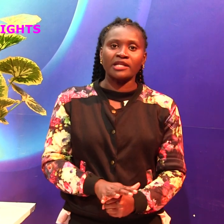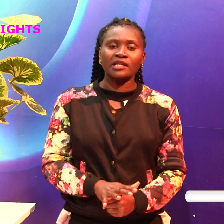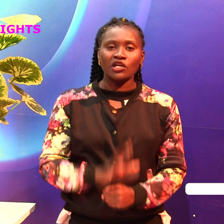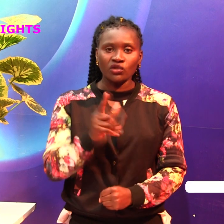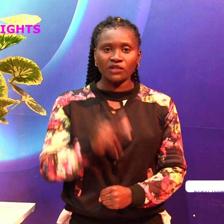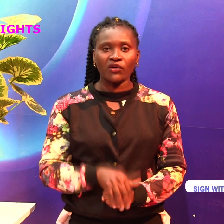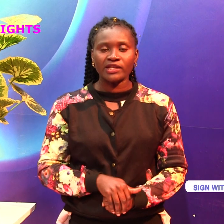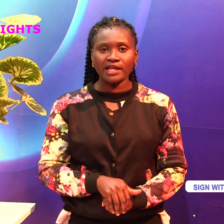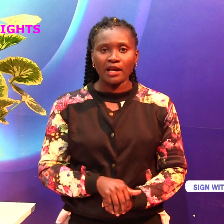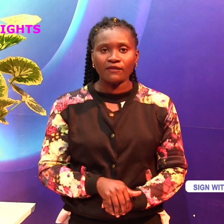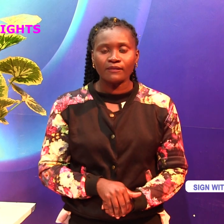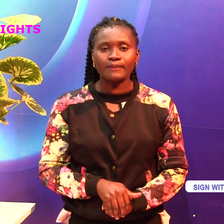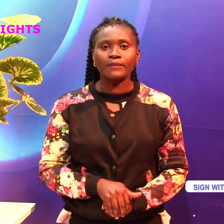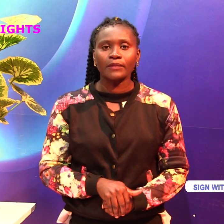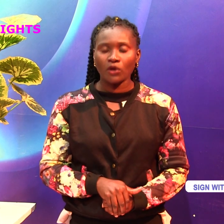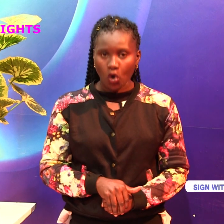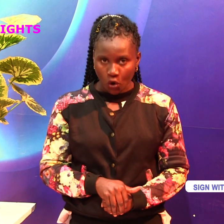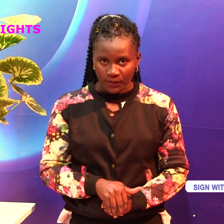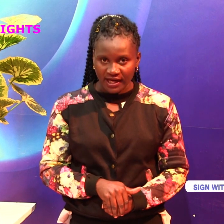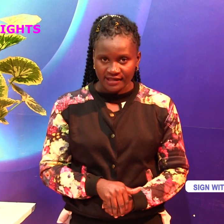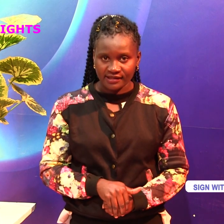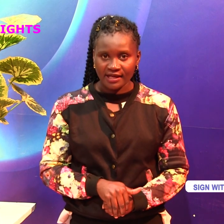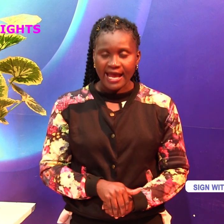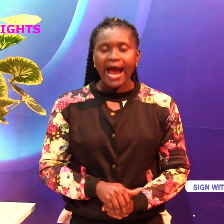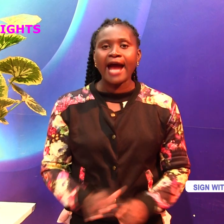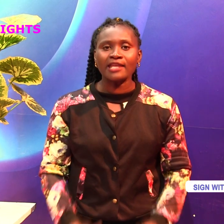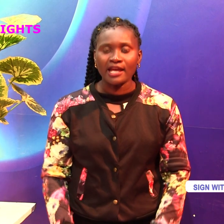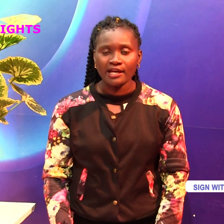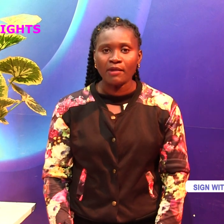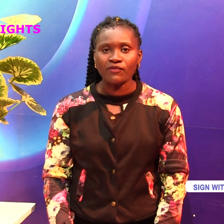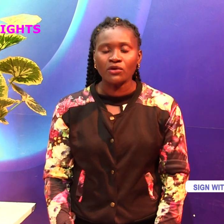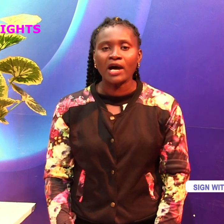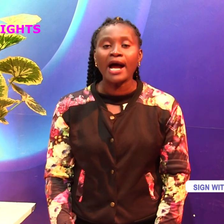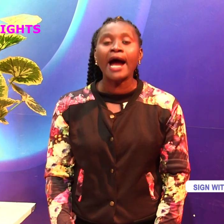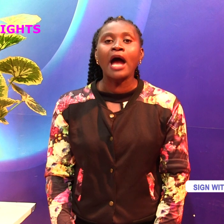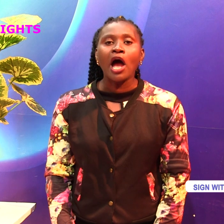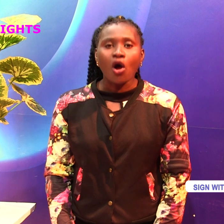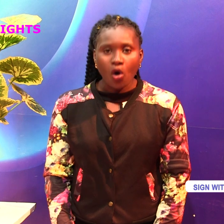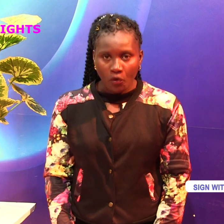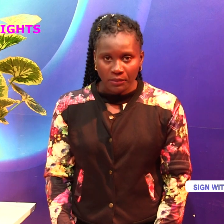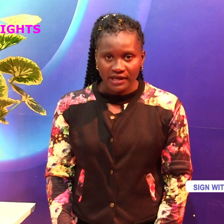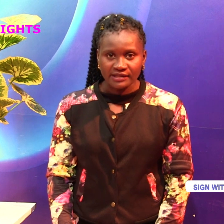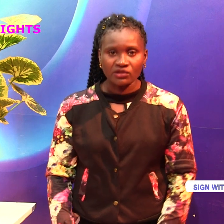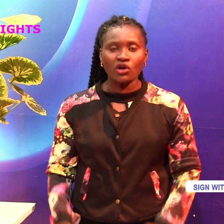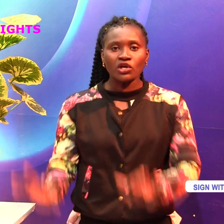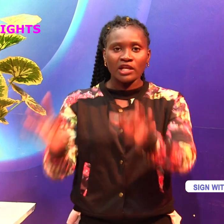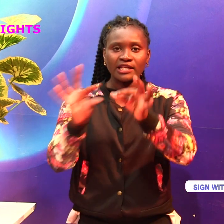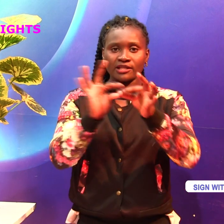Oppress. Do it for yourself. Oppress. Again, my viewer, oppress. So let us